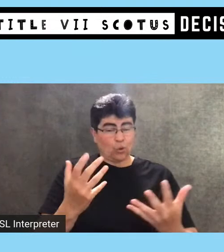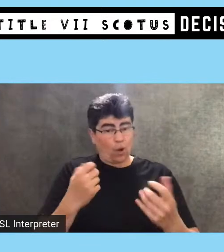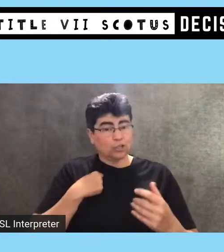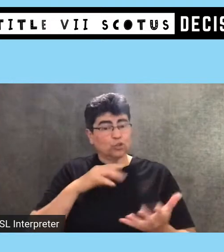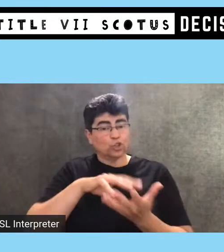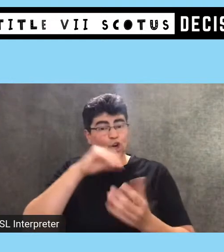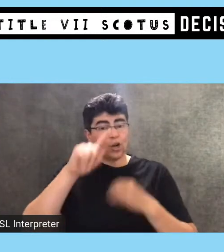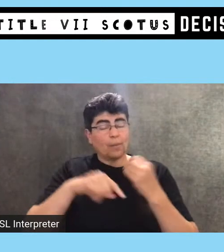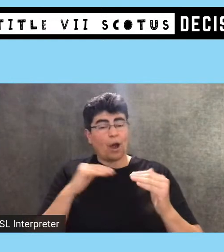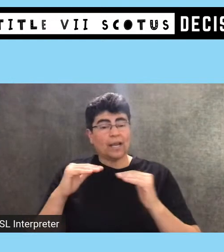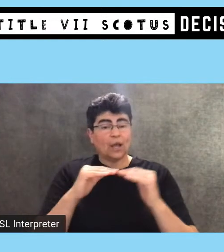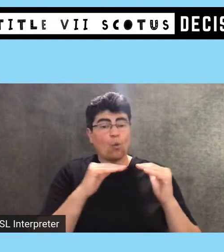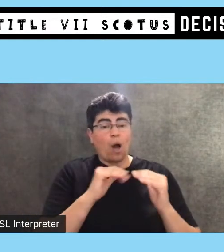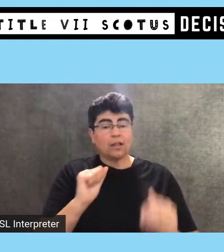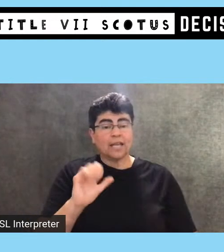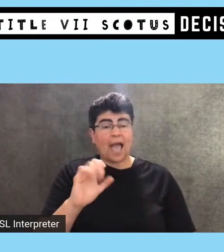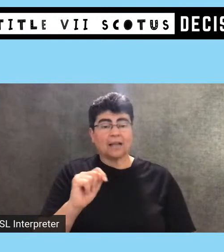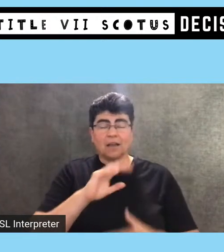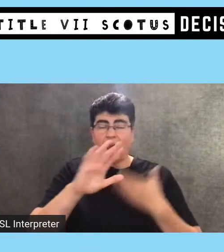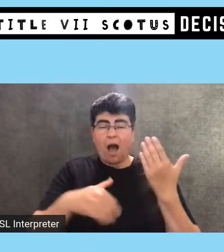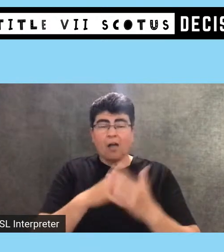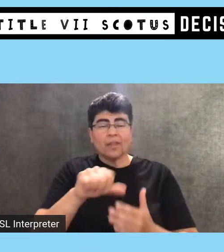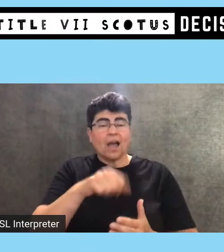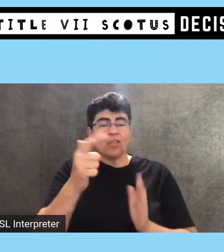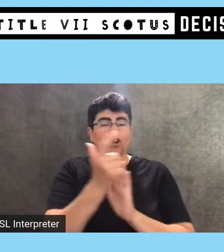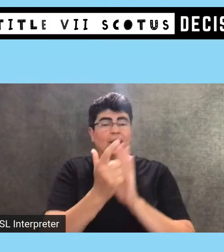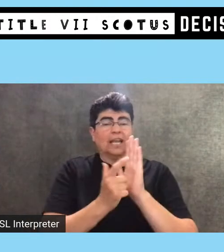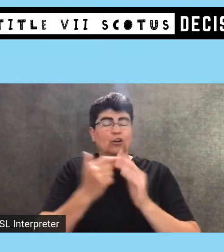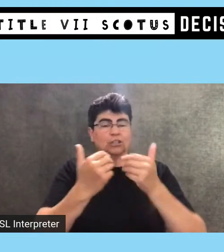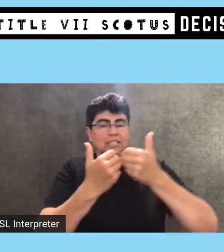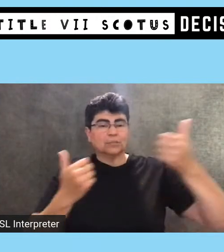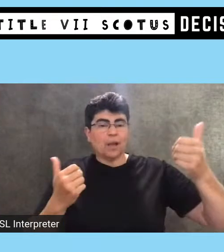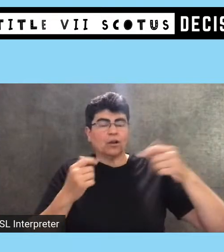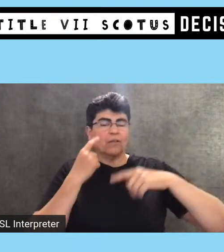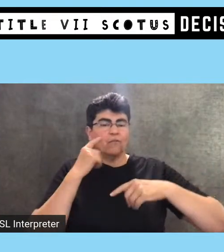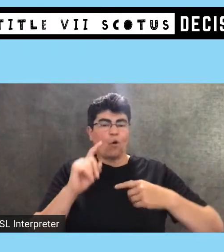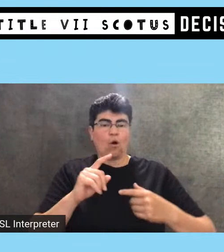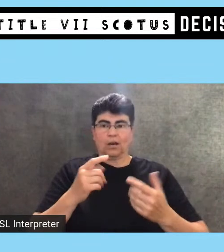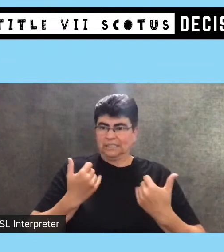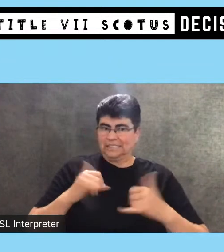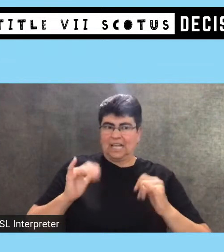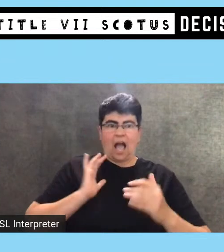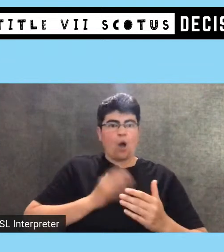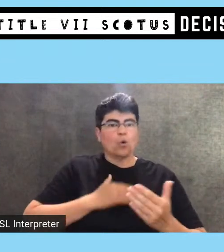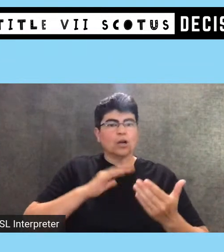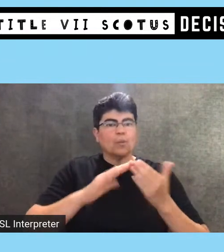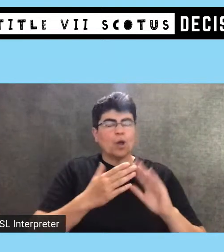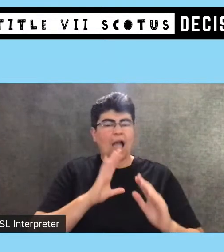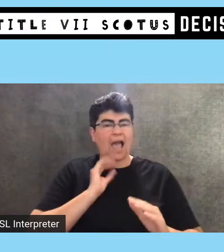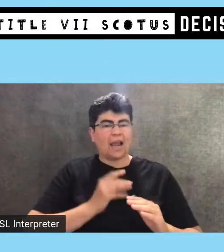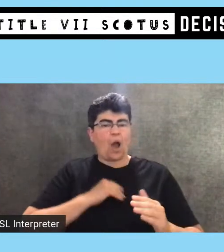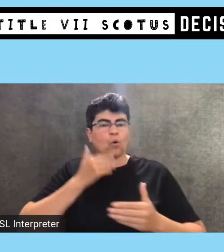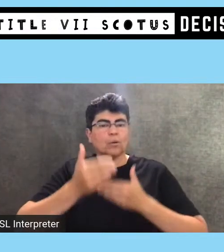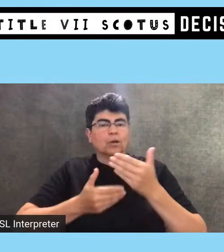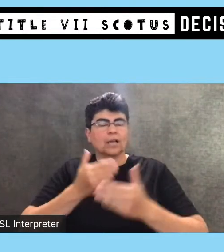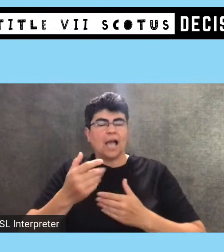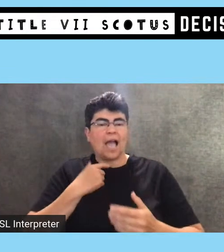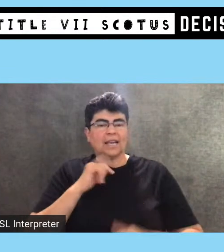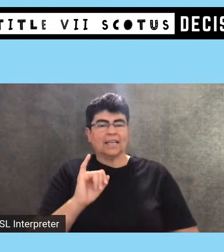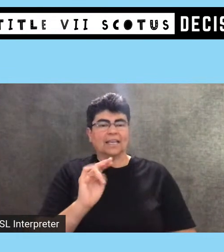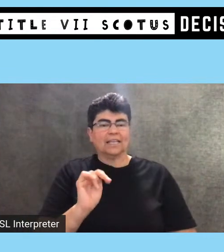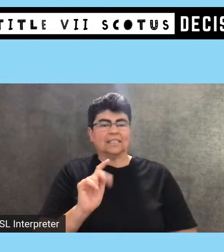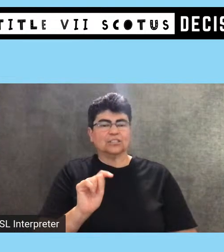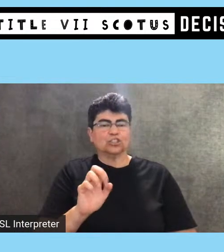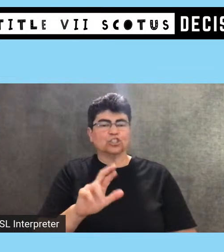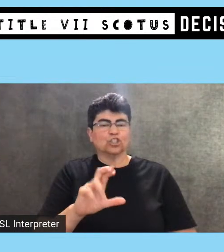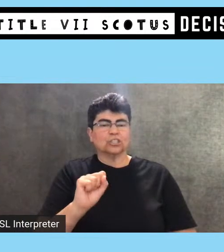Act and all the other legal disparities that still exist for our community and for our progressive and intersectional movements.